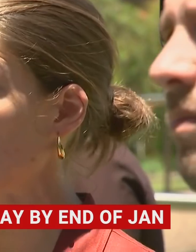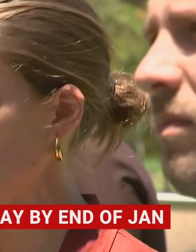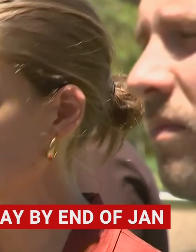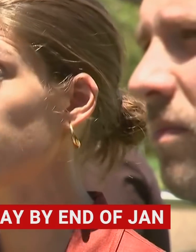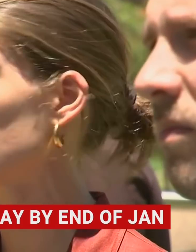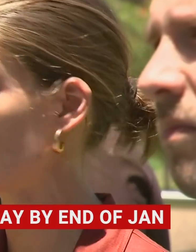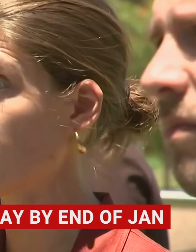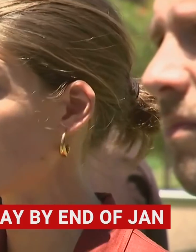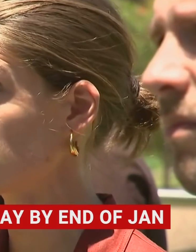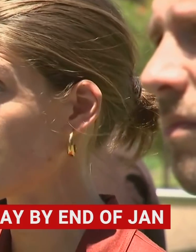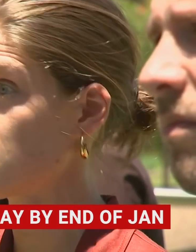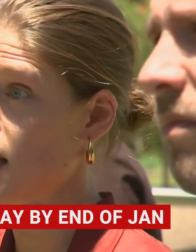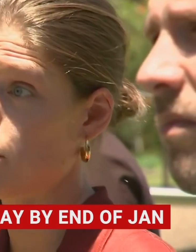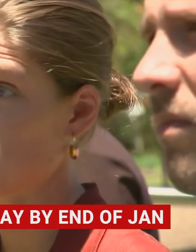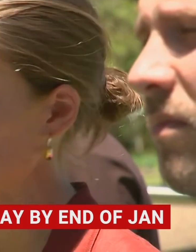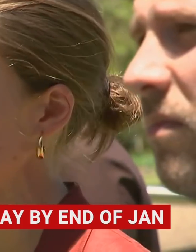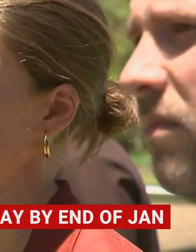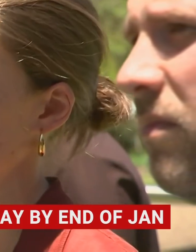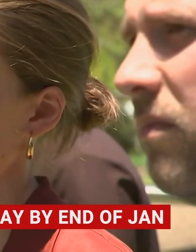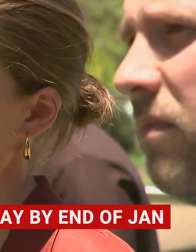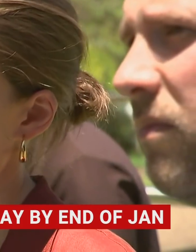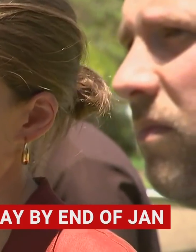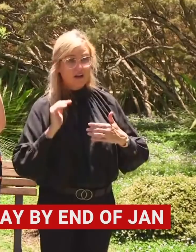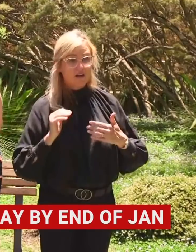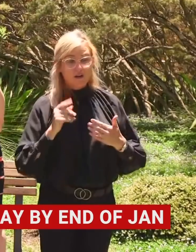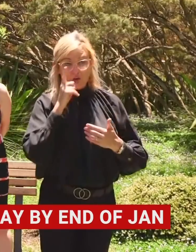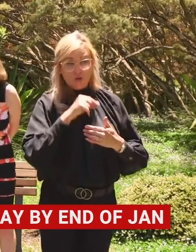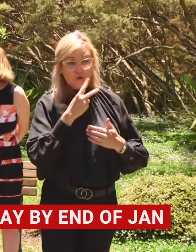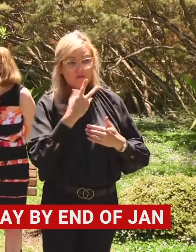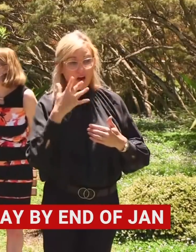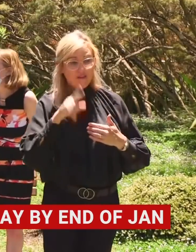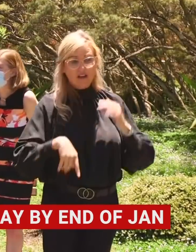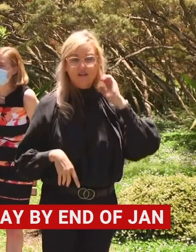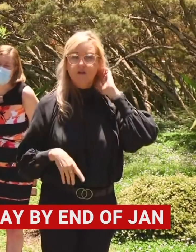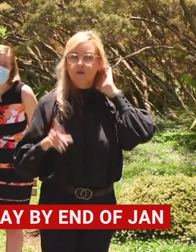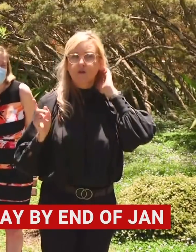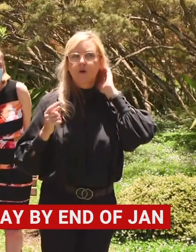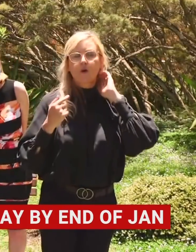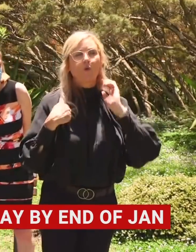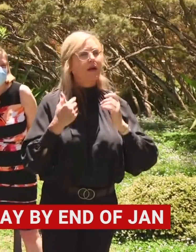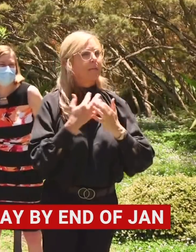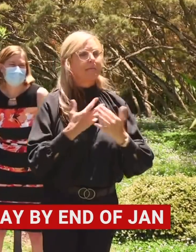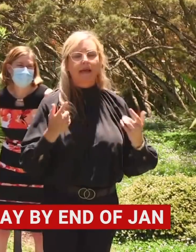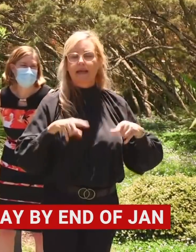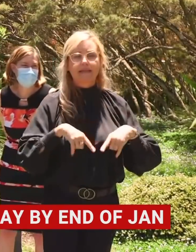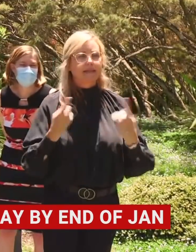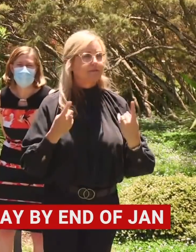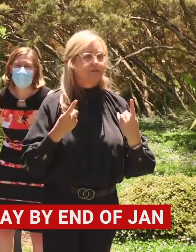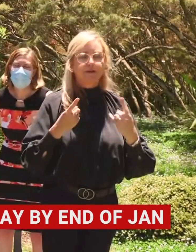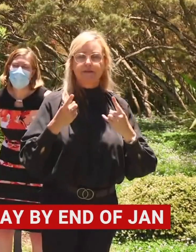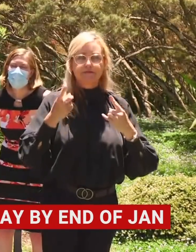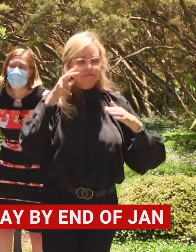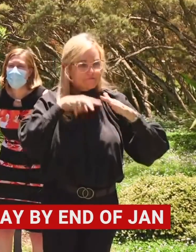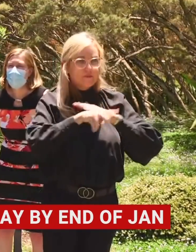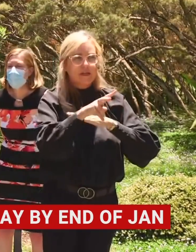like? And we will be living with 25,000 cases a day potentially? Look, we've seen a number of models over the course of the pandemic. What the Health